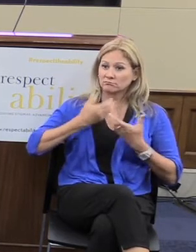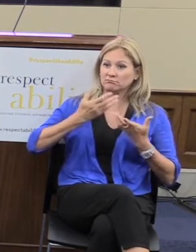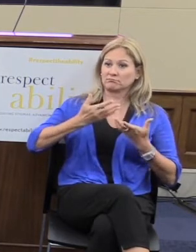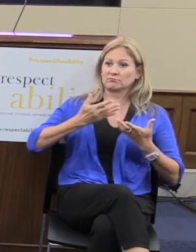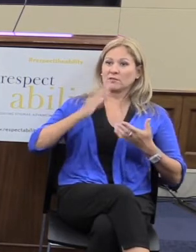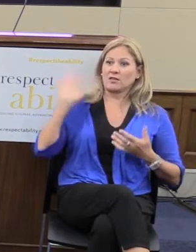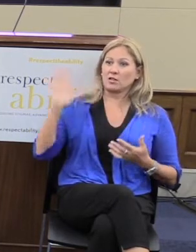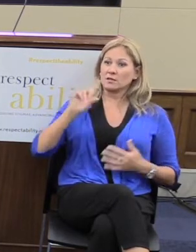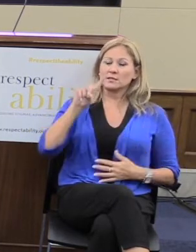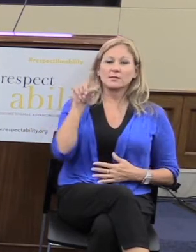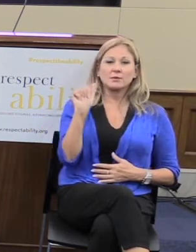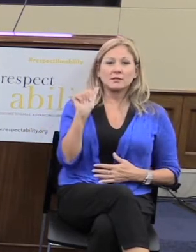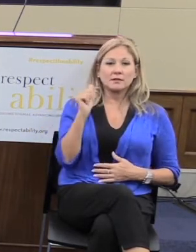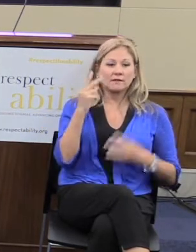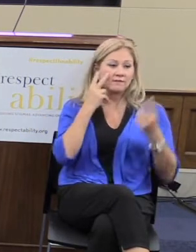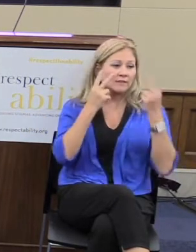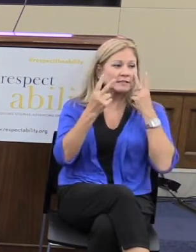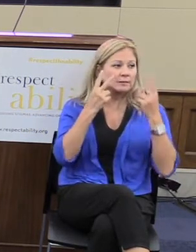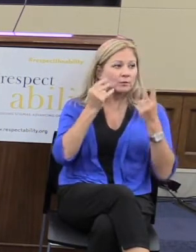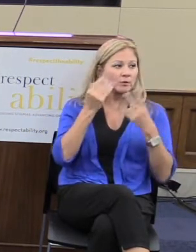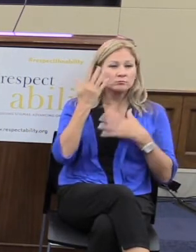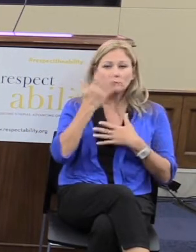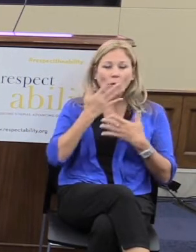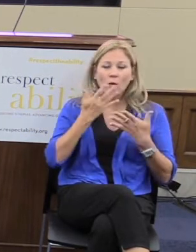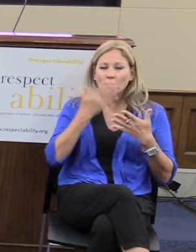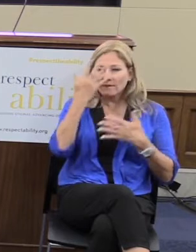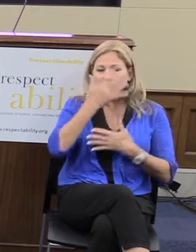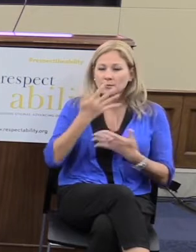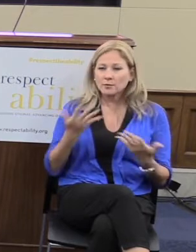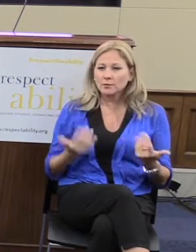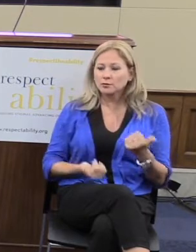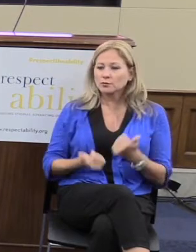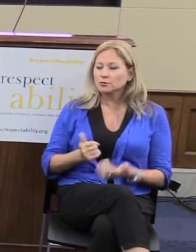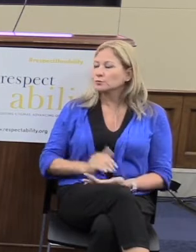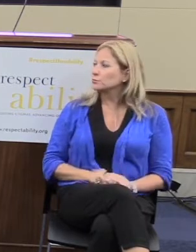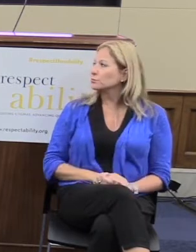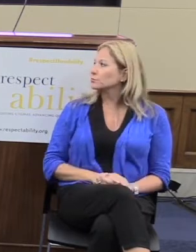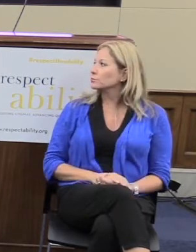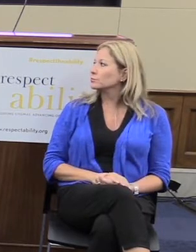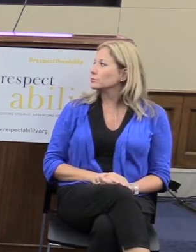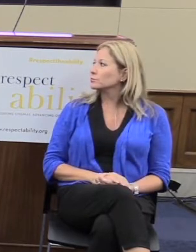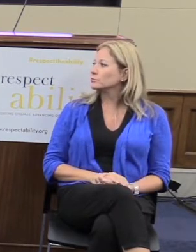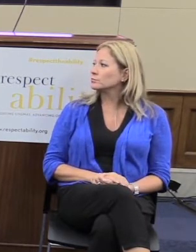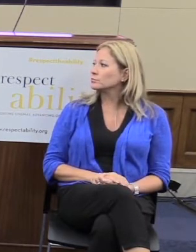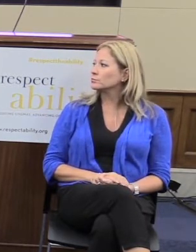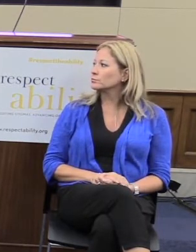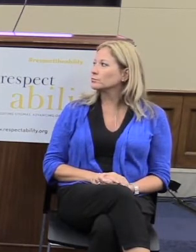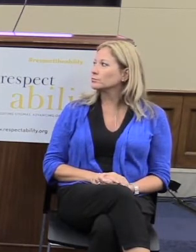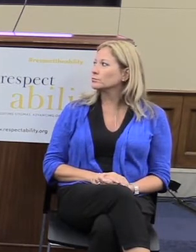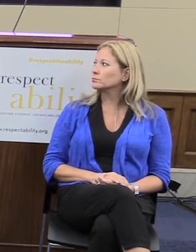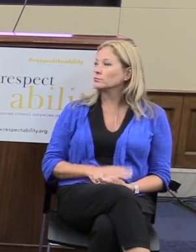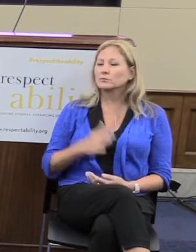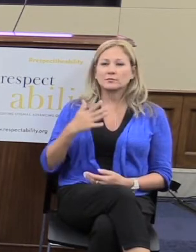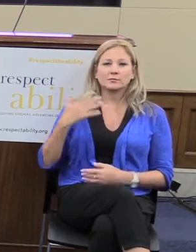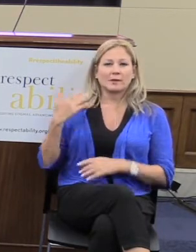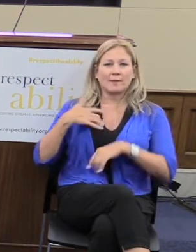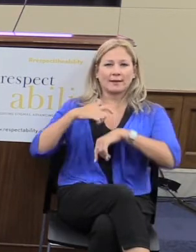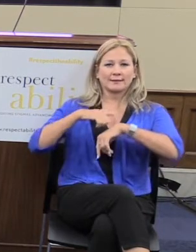these disabilities, whether visible or invisible? So it is, I'm sorry, that's my